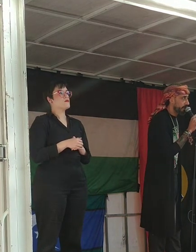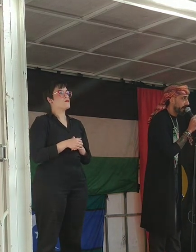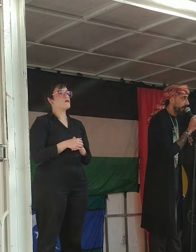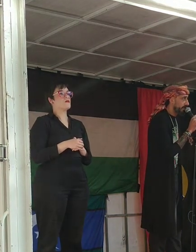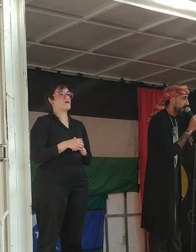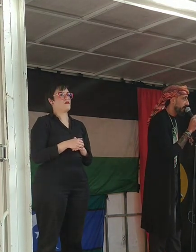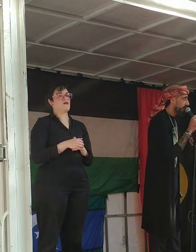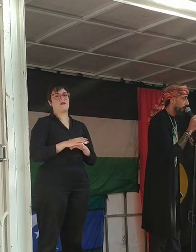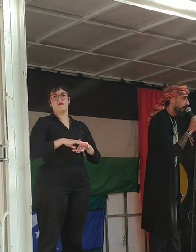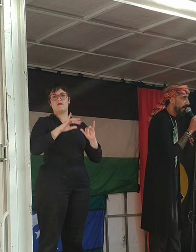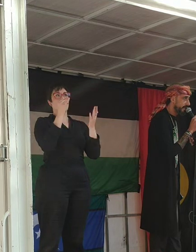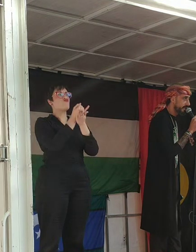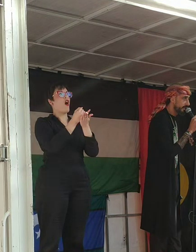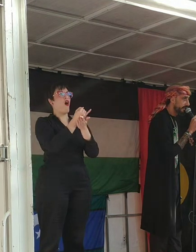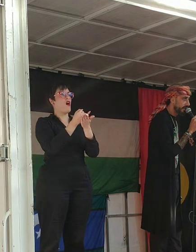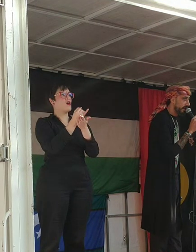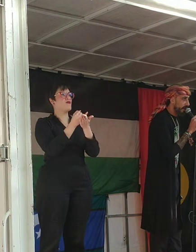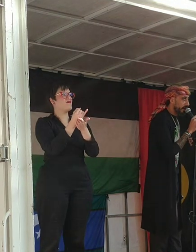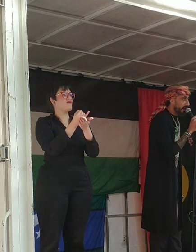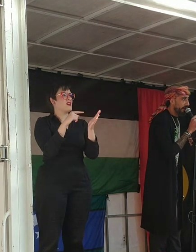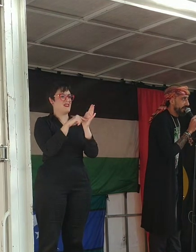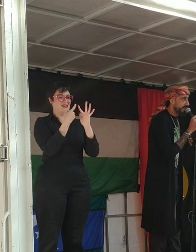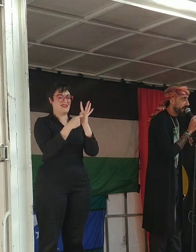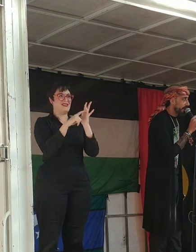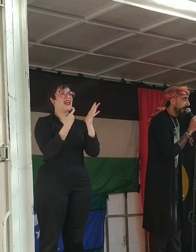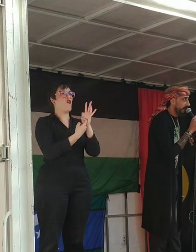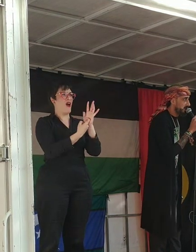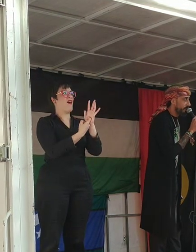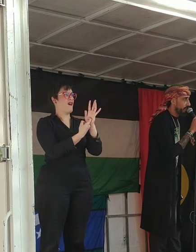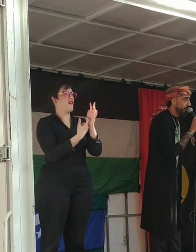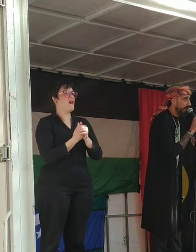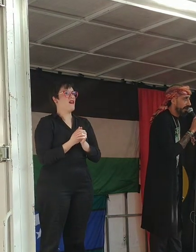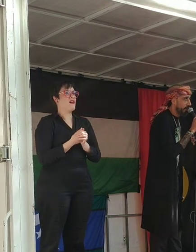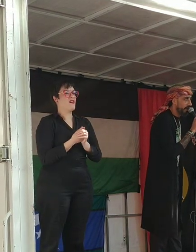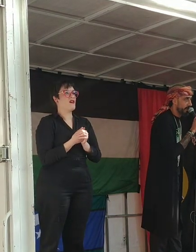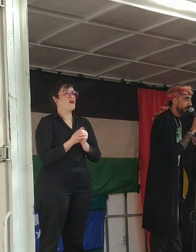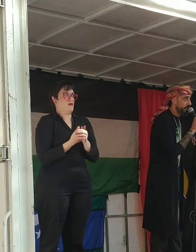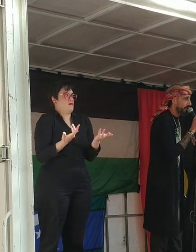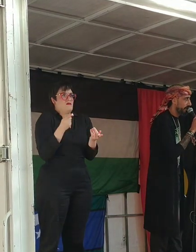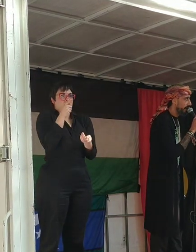This is a crime. This is a terror act. This is, we should call it what it is. When you